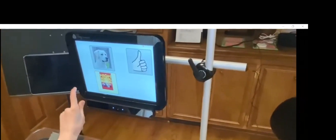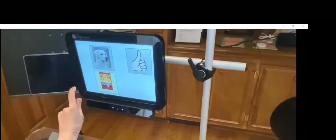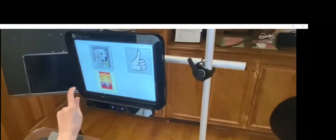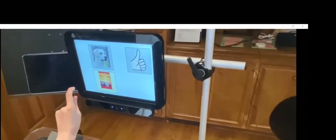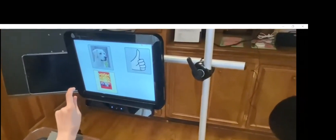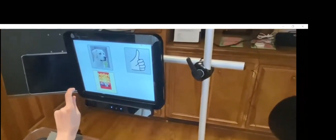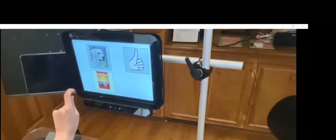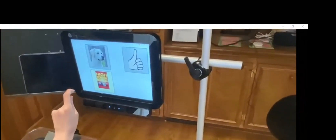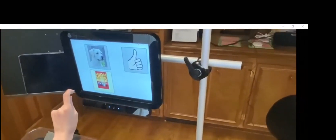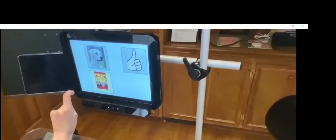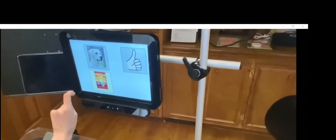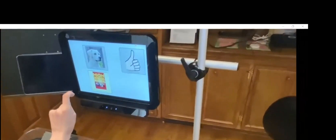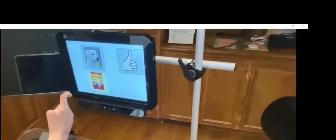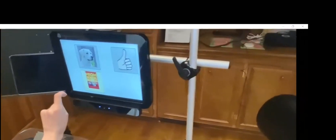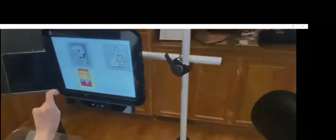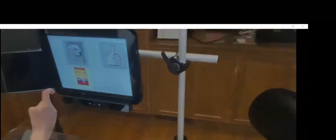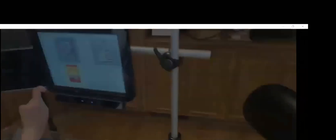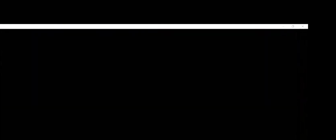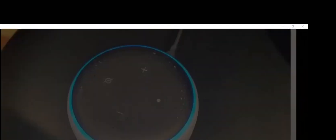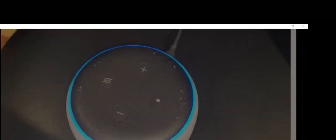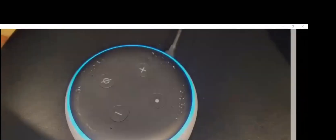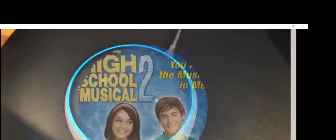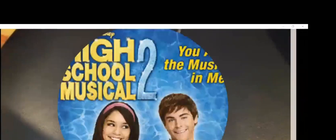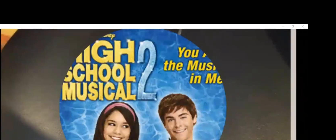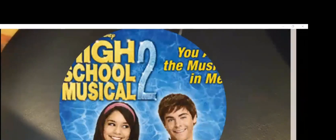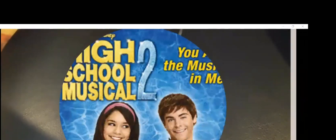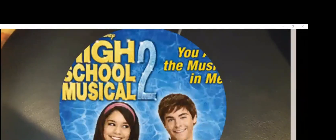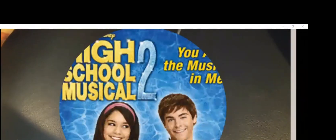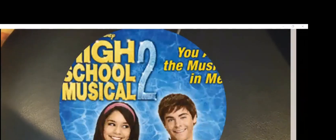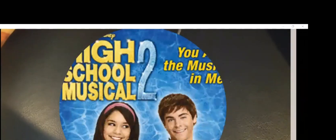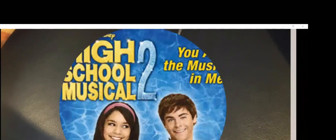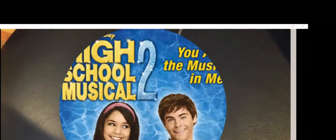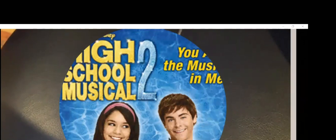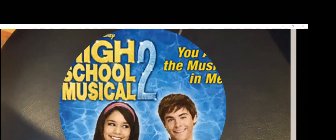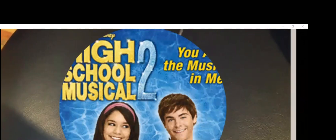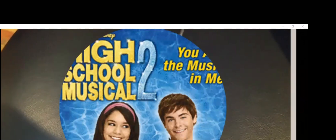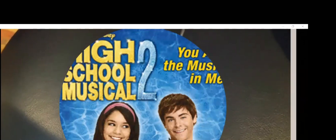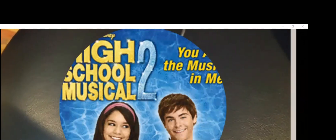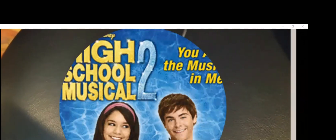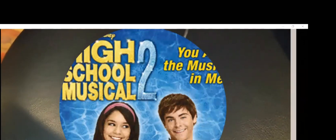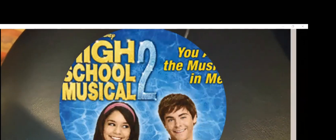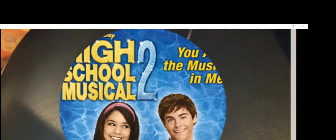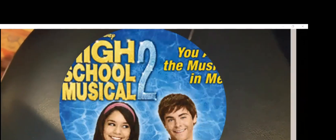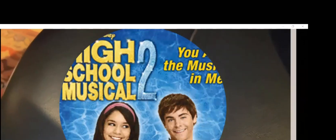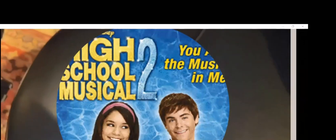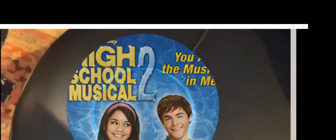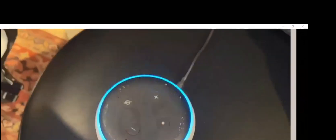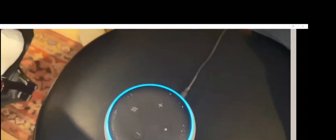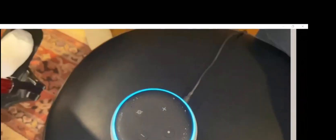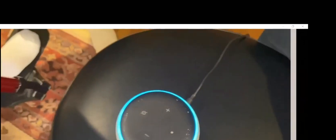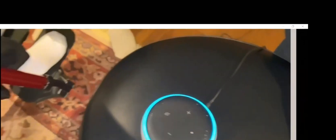Alexa, play High School Musical. The